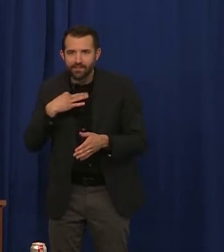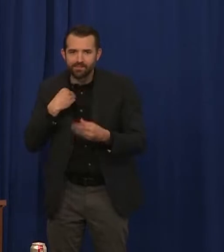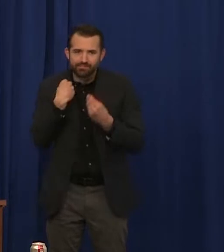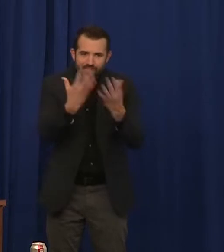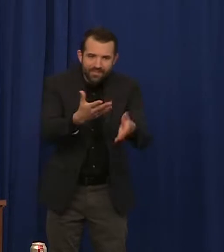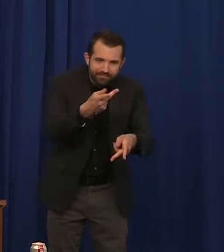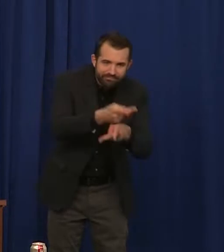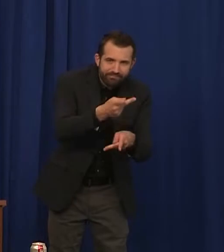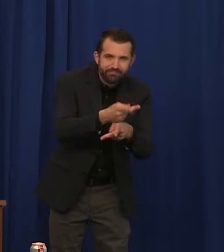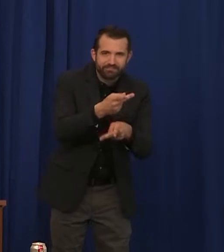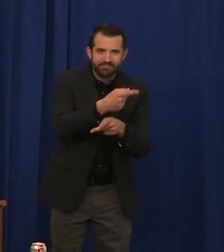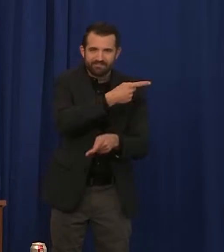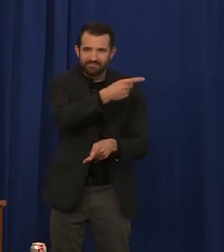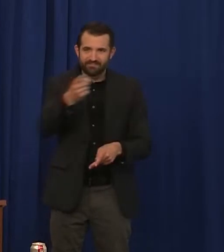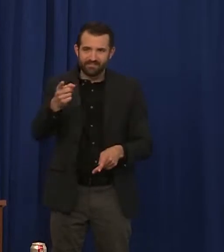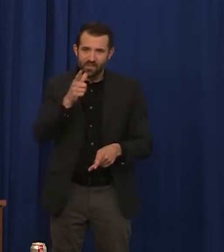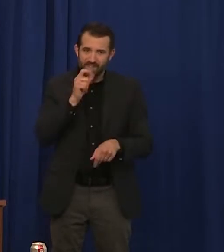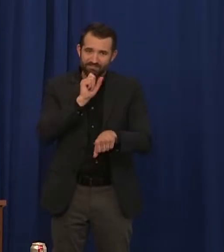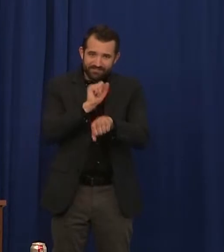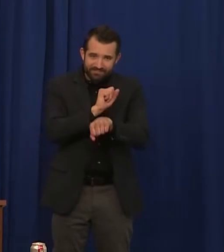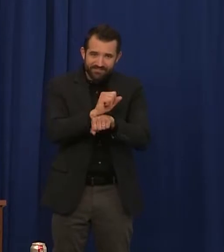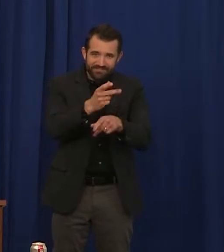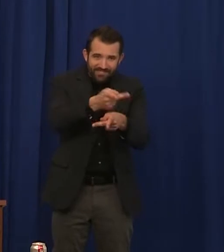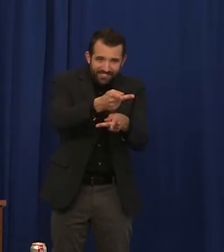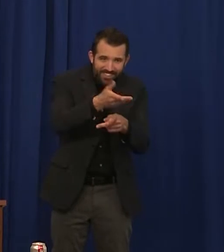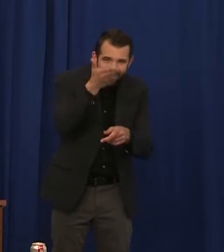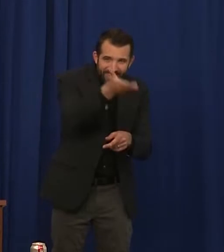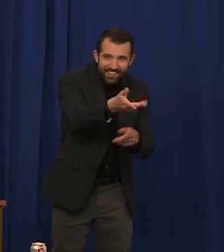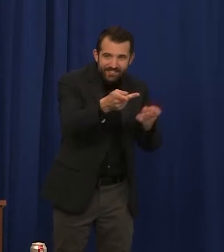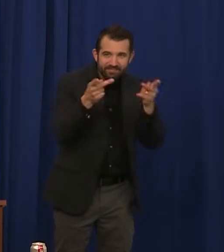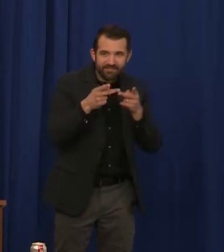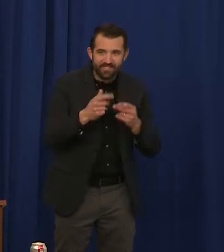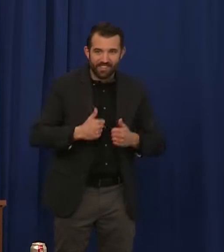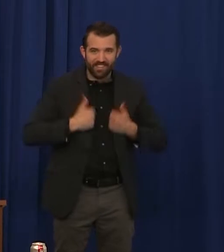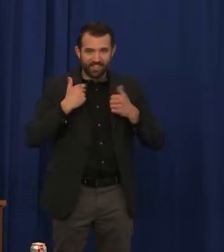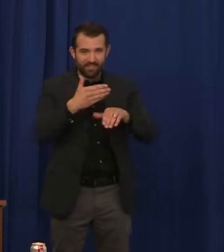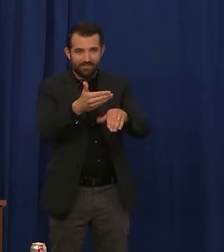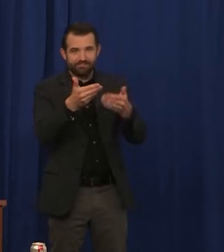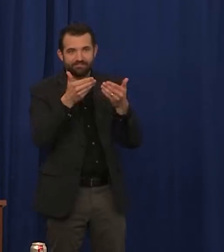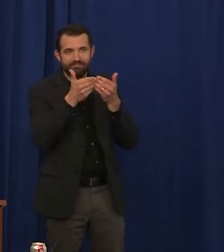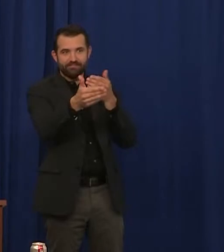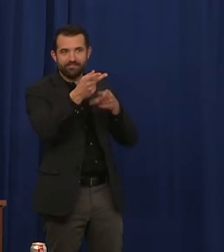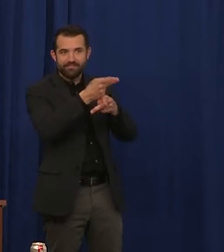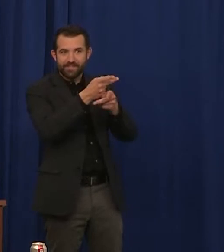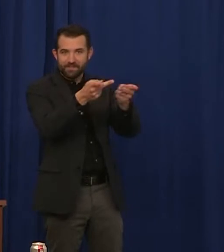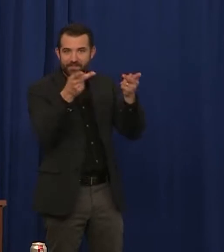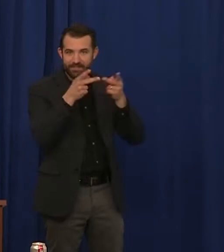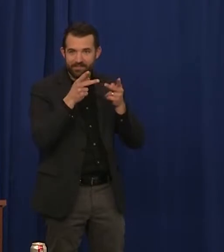been taking care of them at their homes in these long-term care facilities.